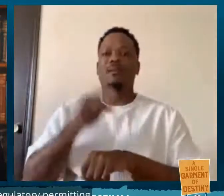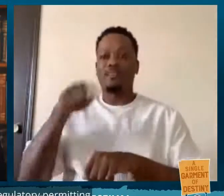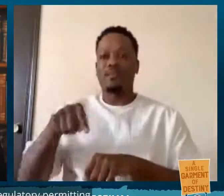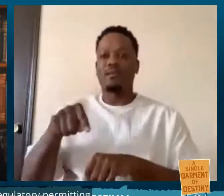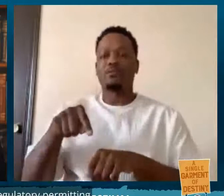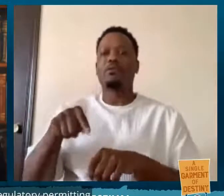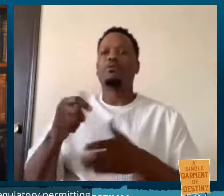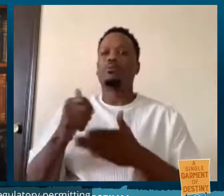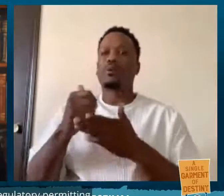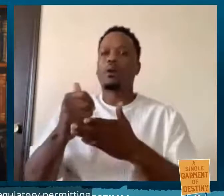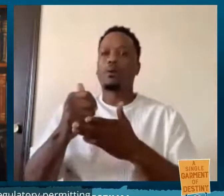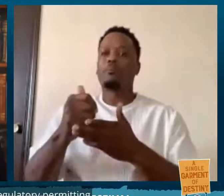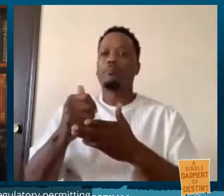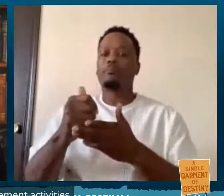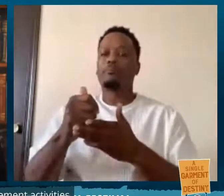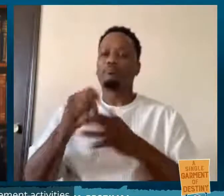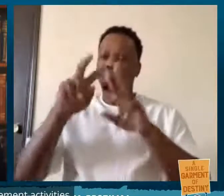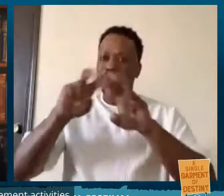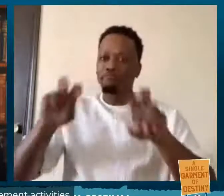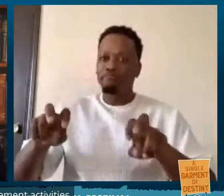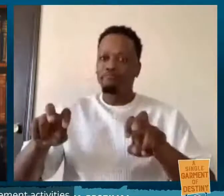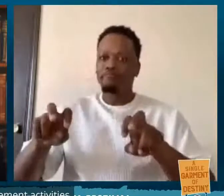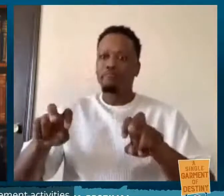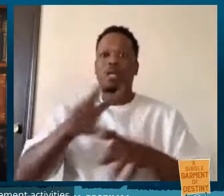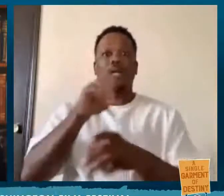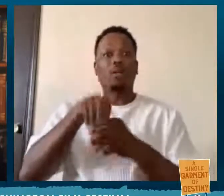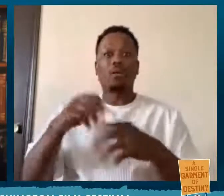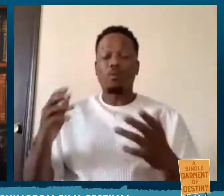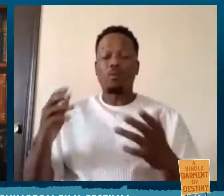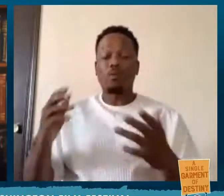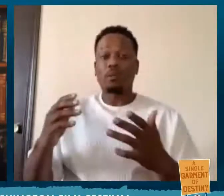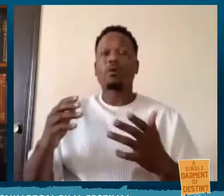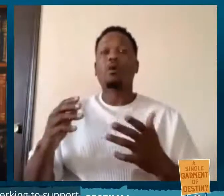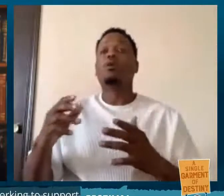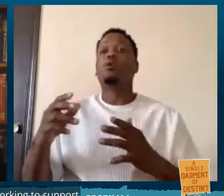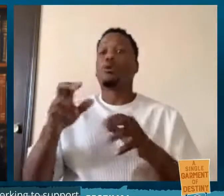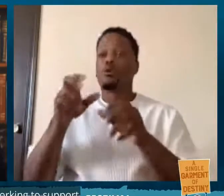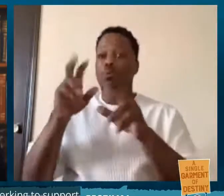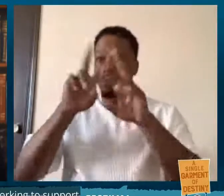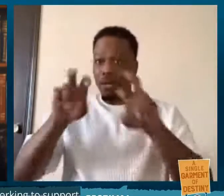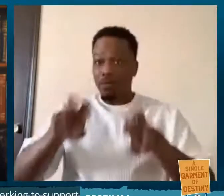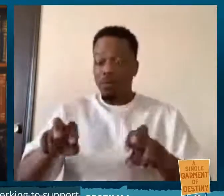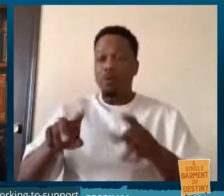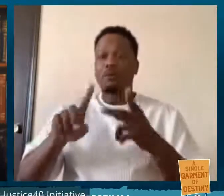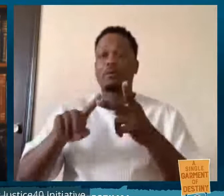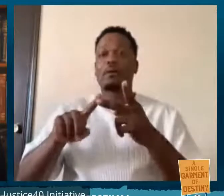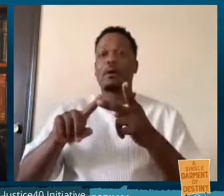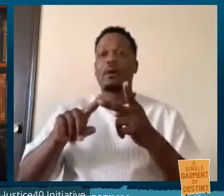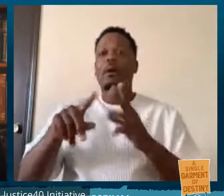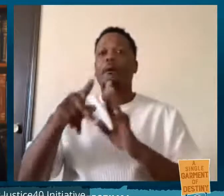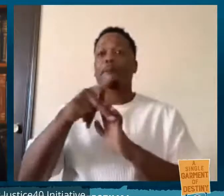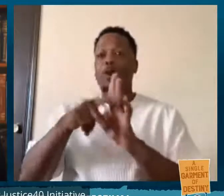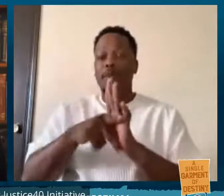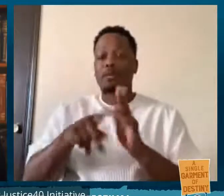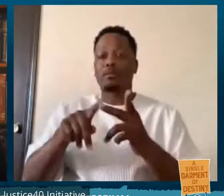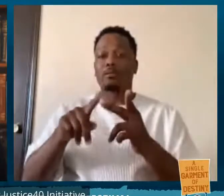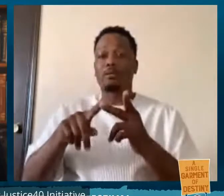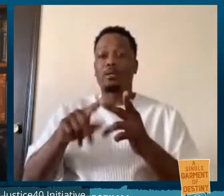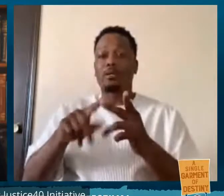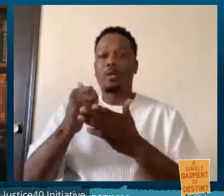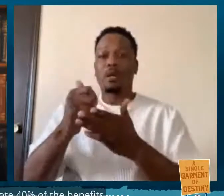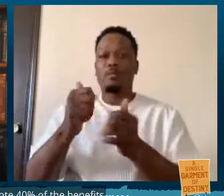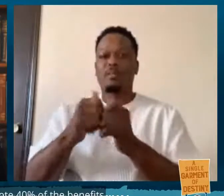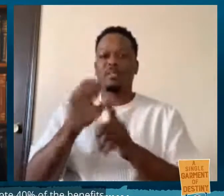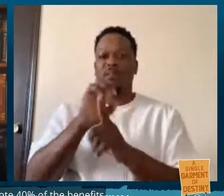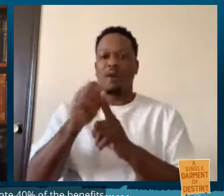including our regulatory, permitting, and enforcement activities. We're also working to support the President's Justice 40